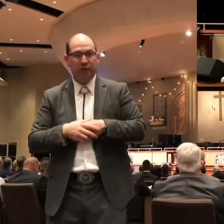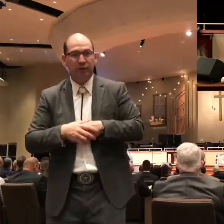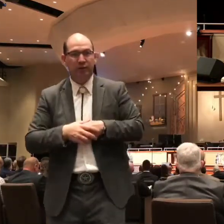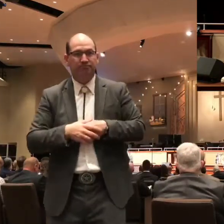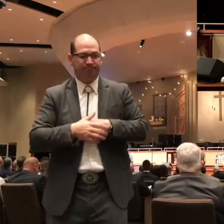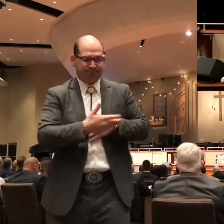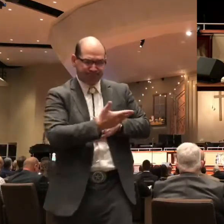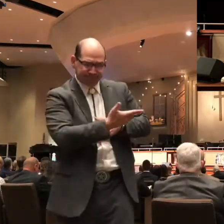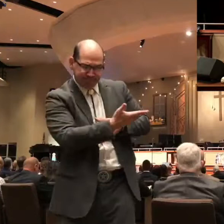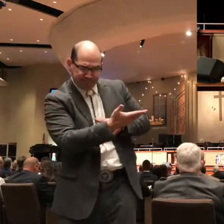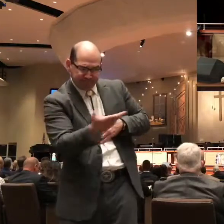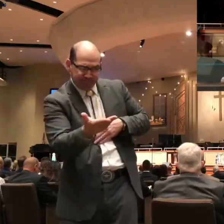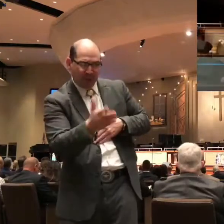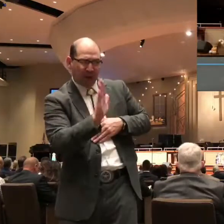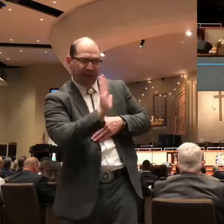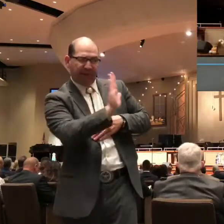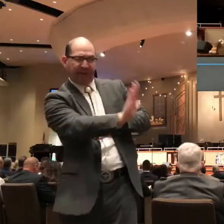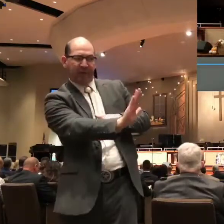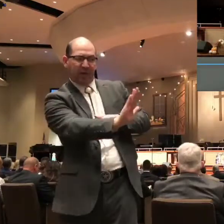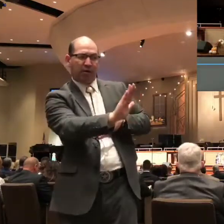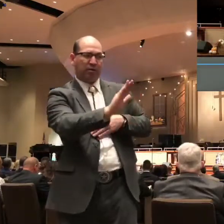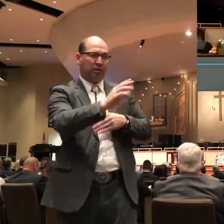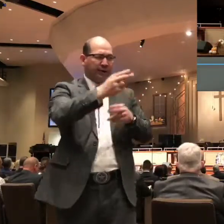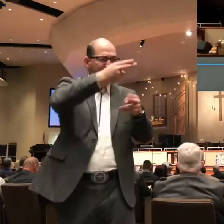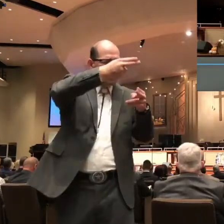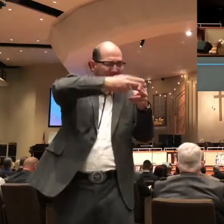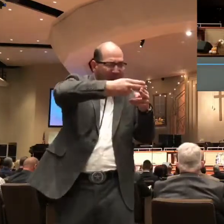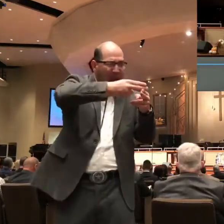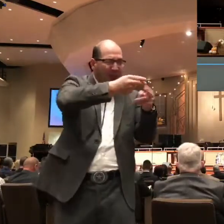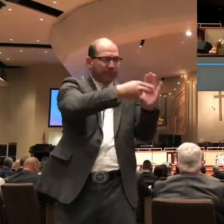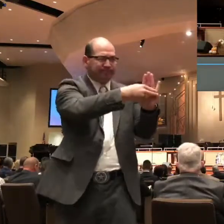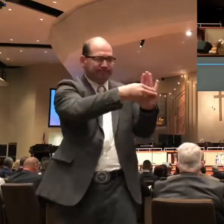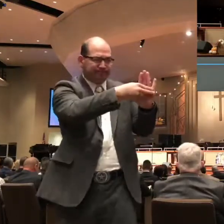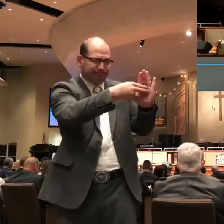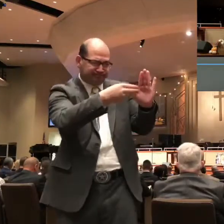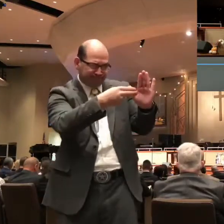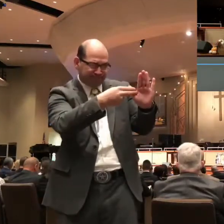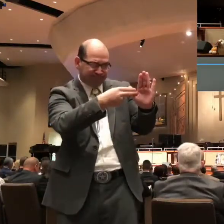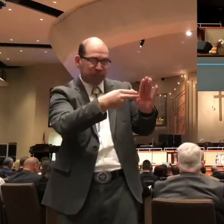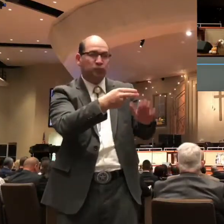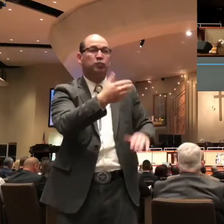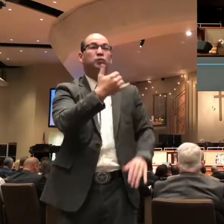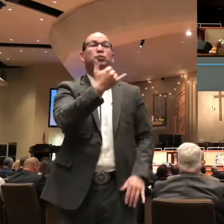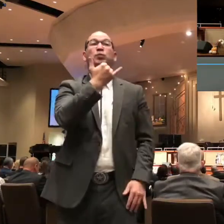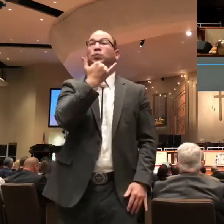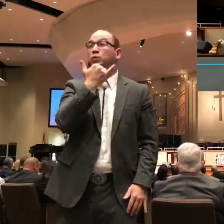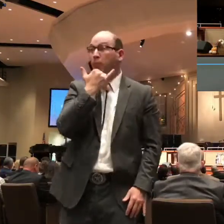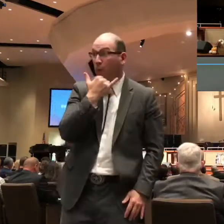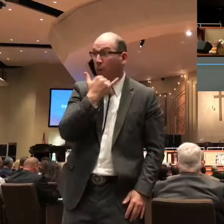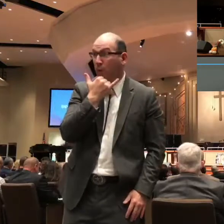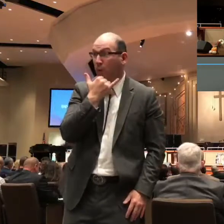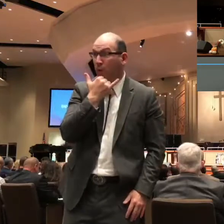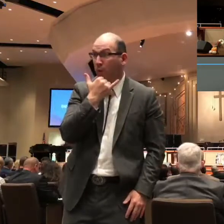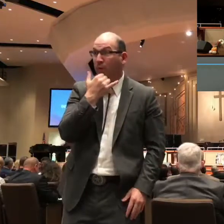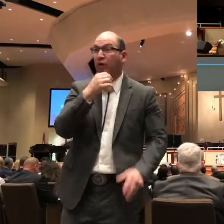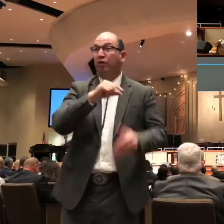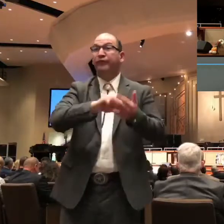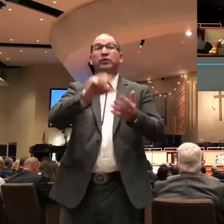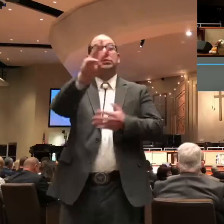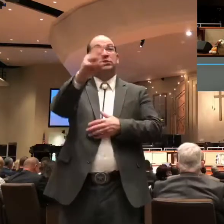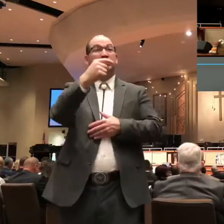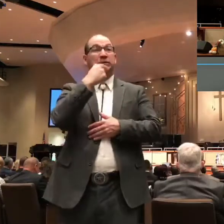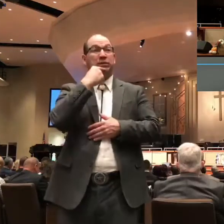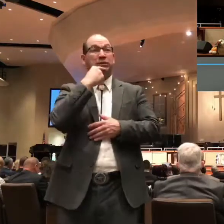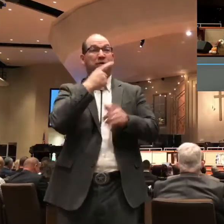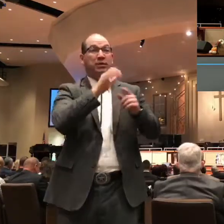deviant reputation. These false teachers have a deviant reputation. The Bible says in verse 6, "For of